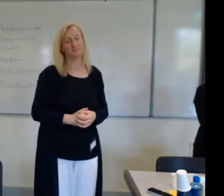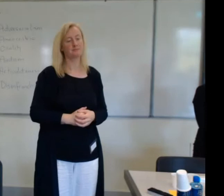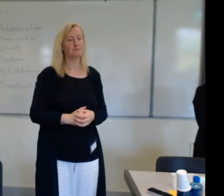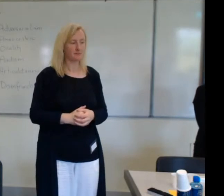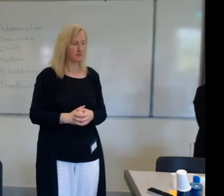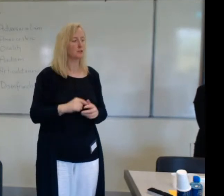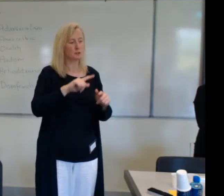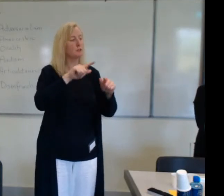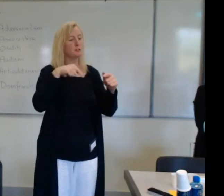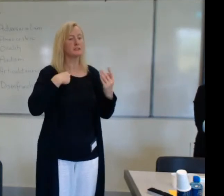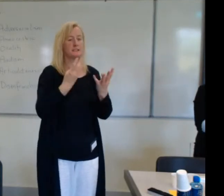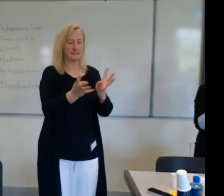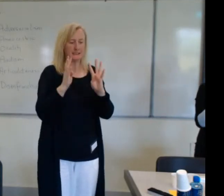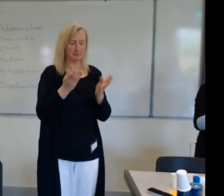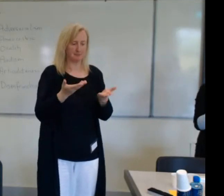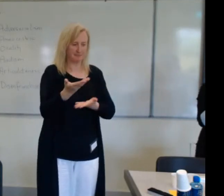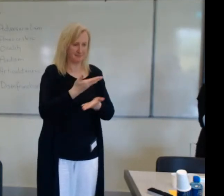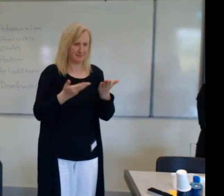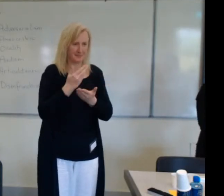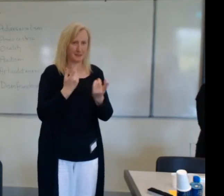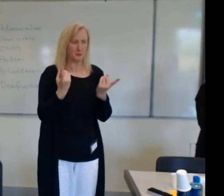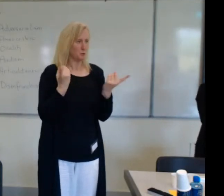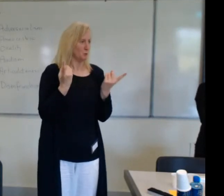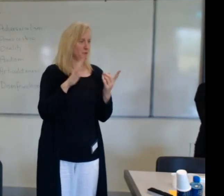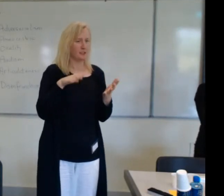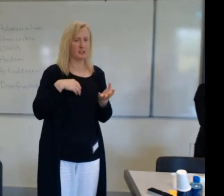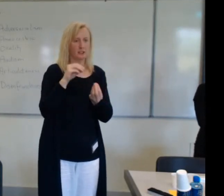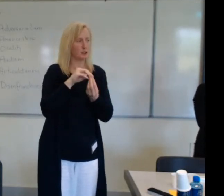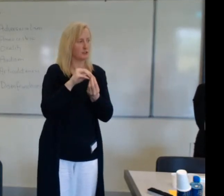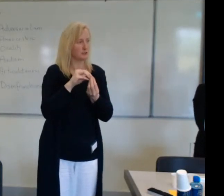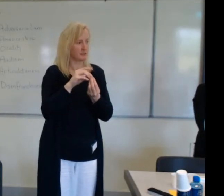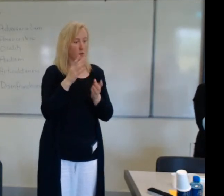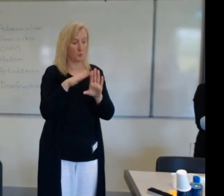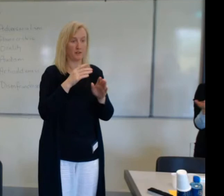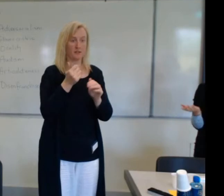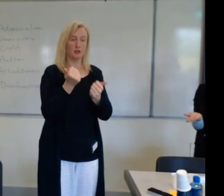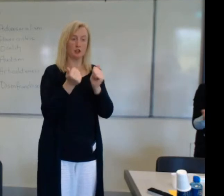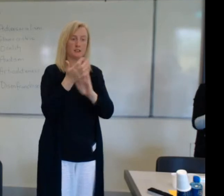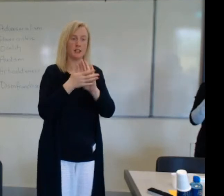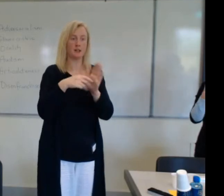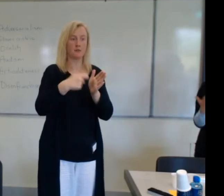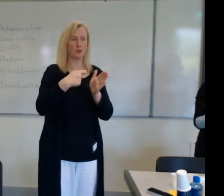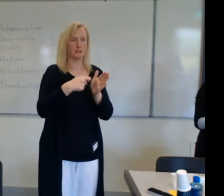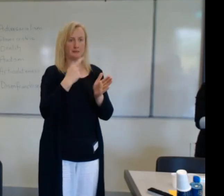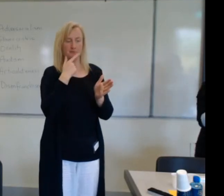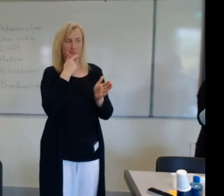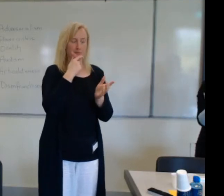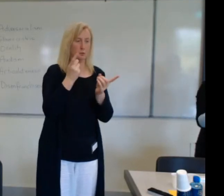that, and what can we suggest or what can we do while we are working with Justisigns Project. First of all, exactly, we should,